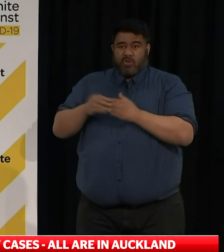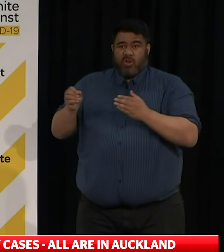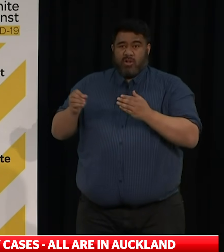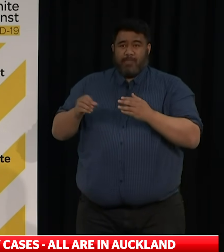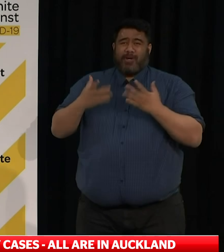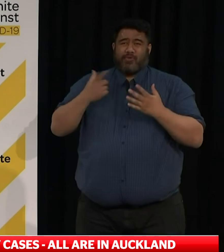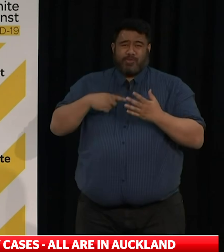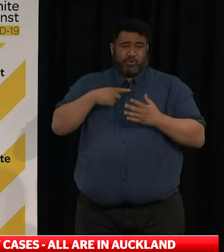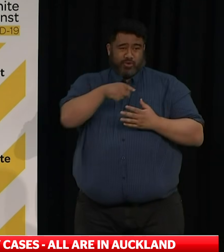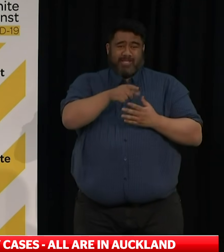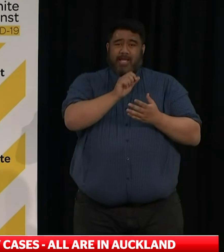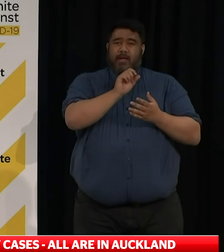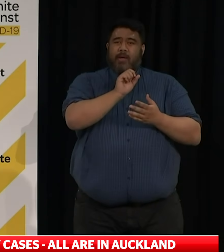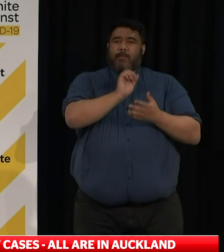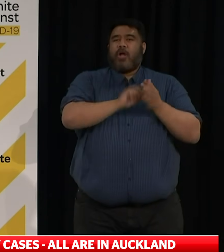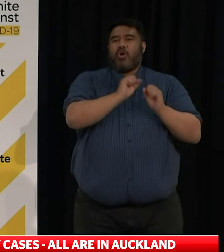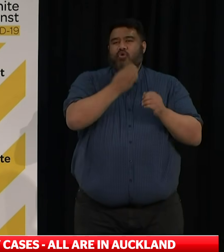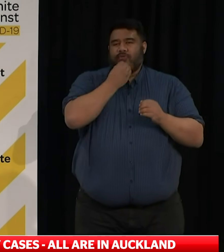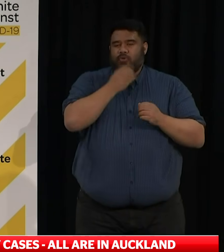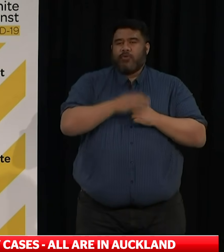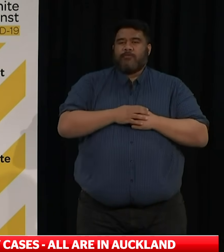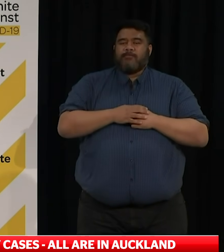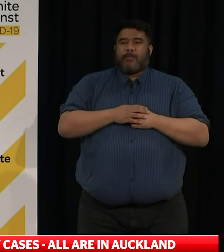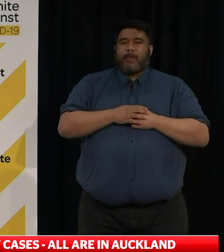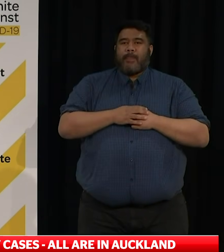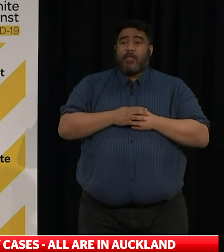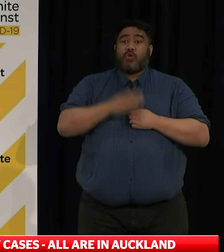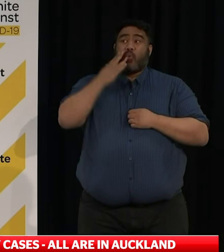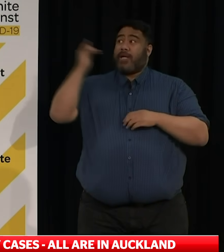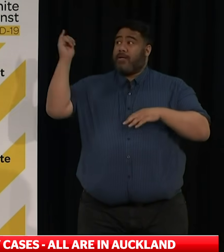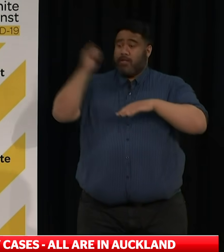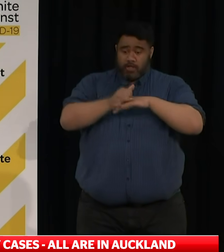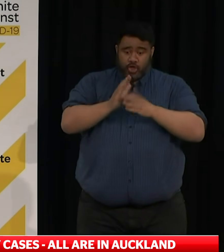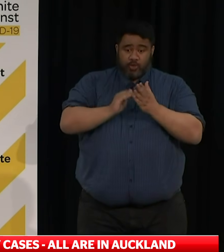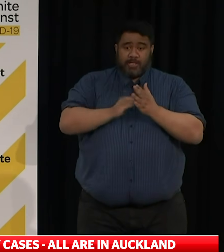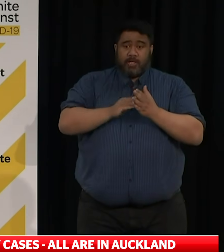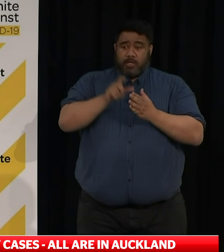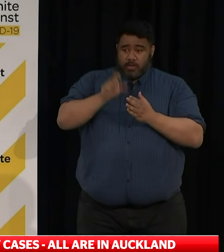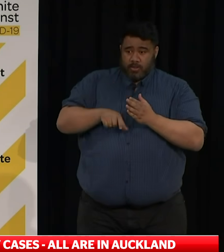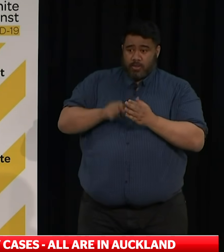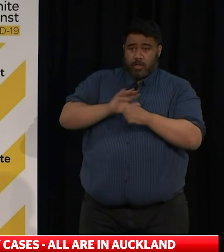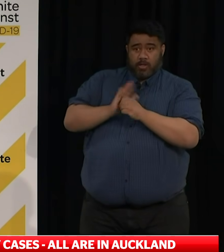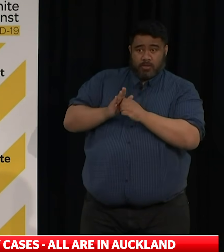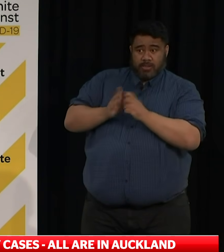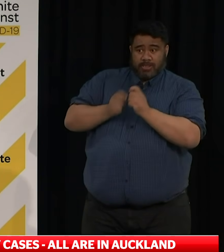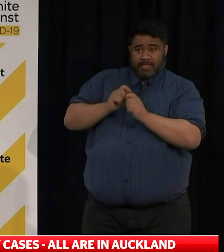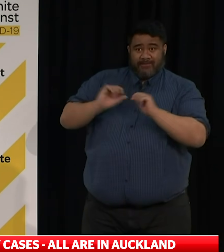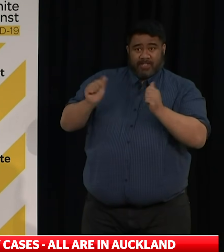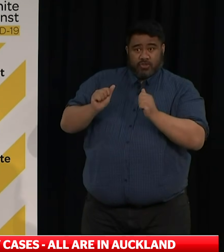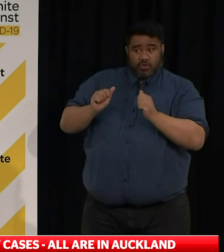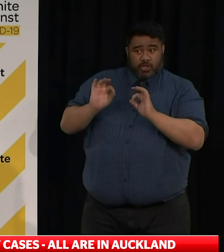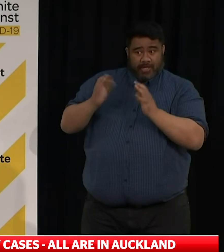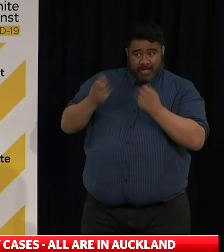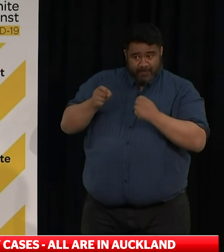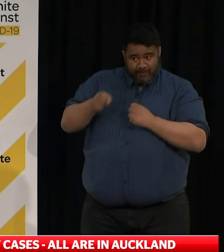and we're not providing them with food. When they return to New Zealand, participants will have to have a negative pre-departure test. They'll be screened